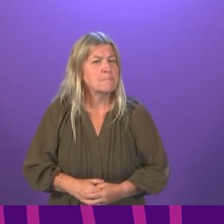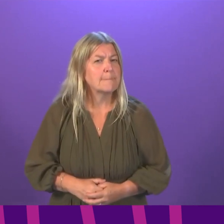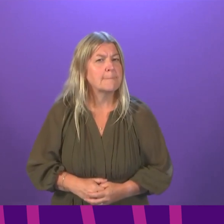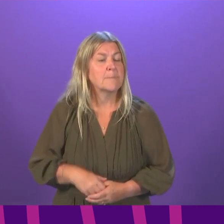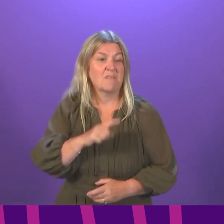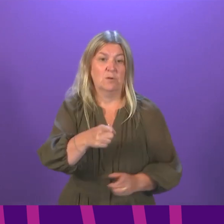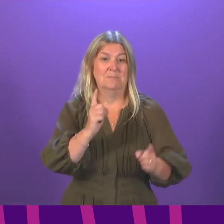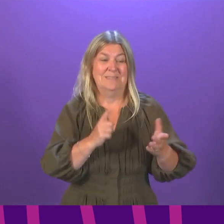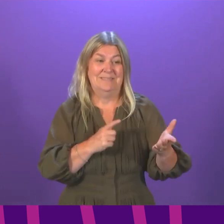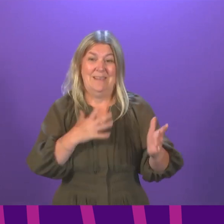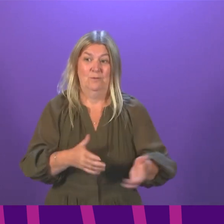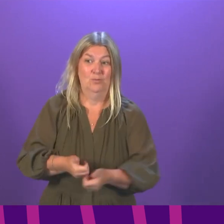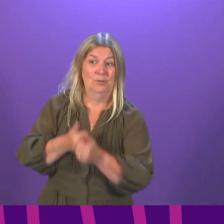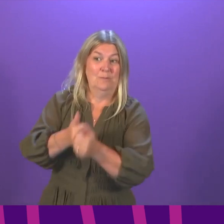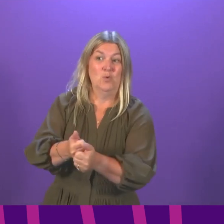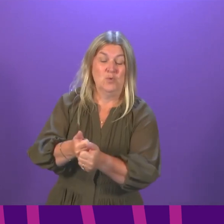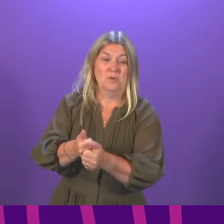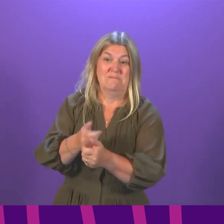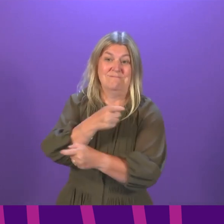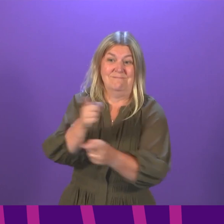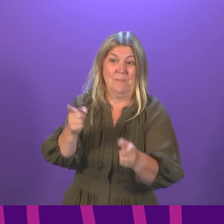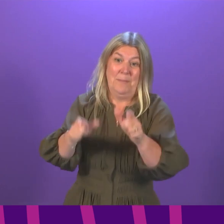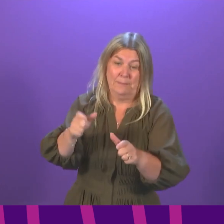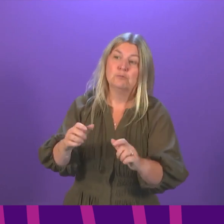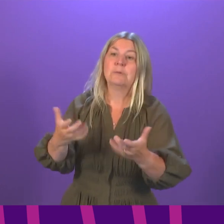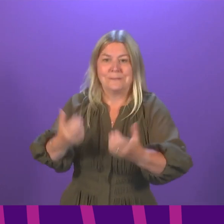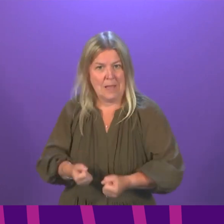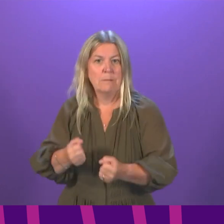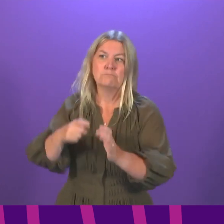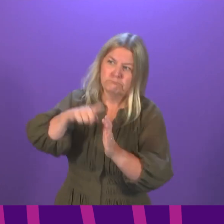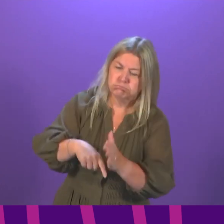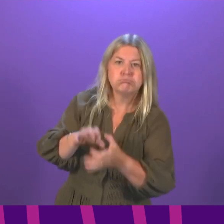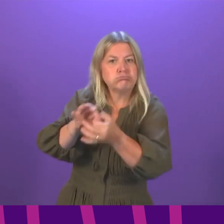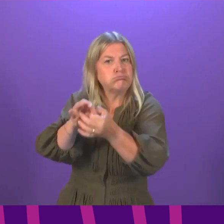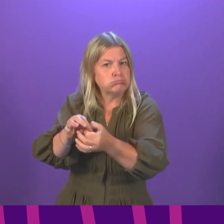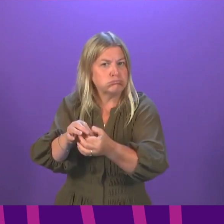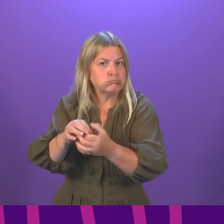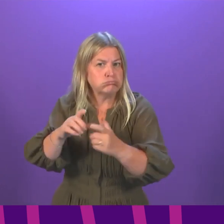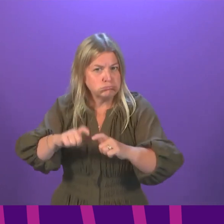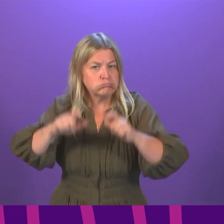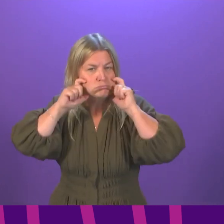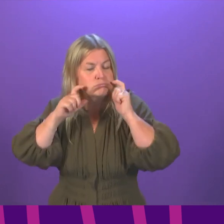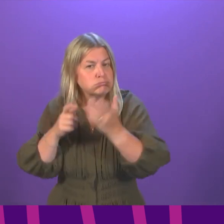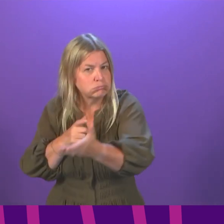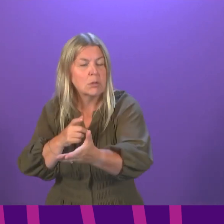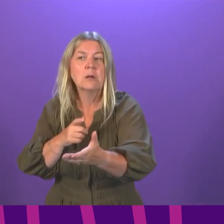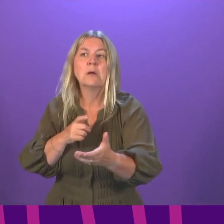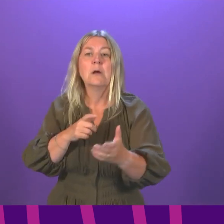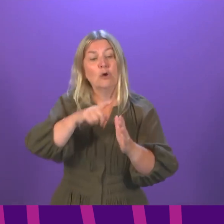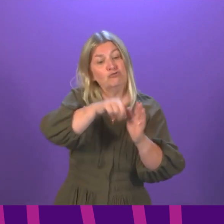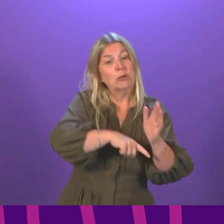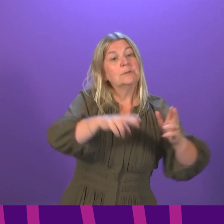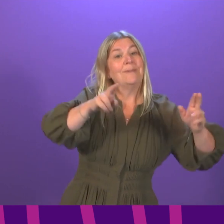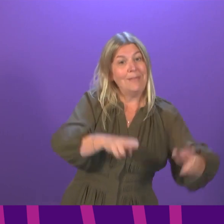we have to continue to support compliance. That has a number of different strands in all ways. As we ease restrictions in some